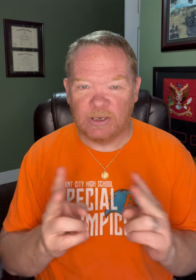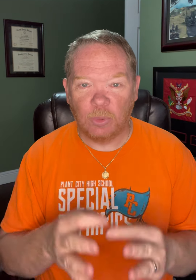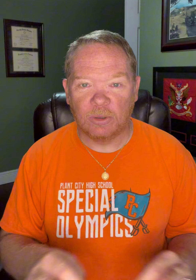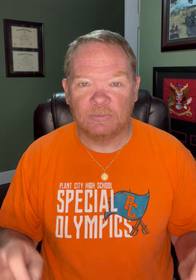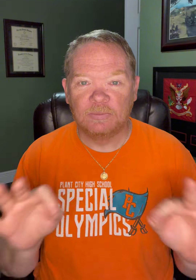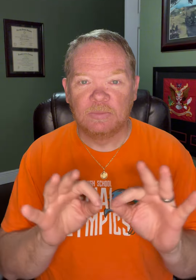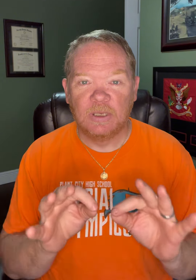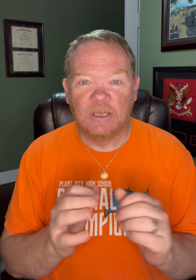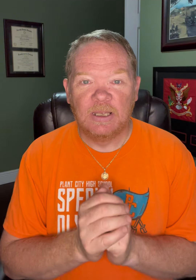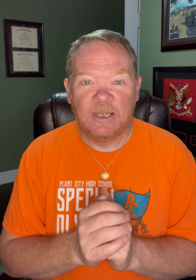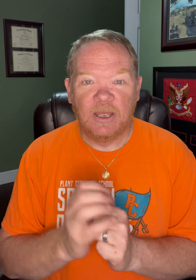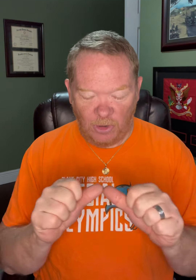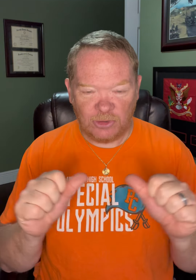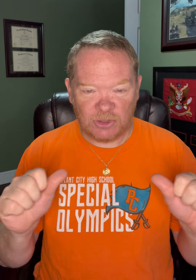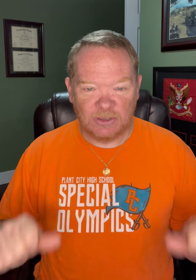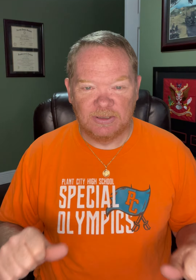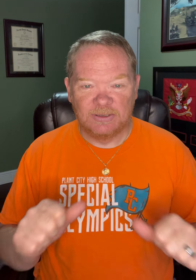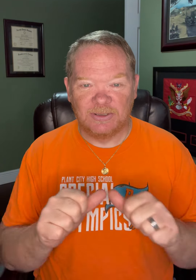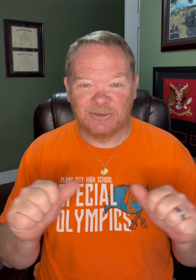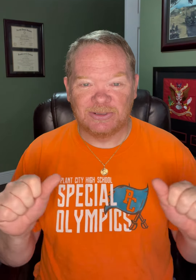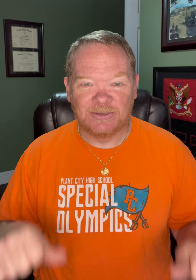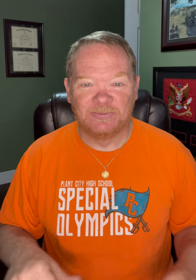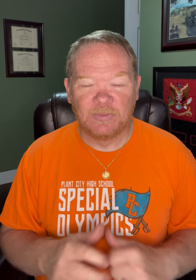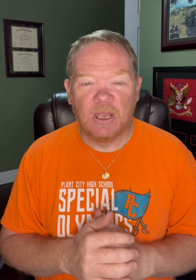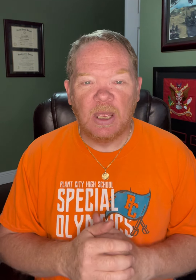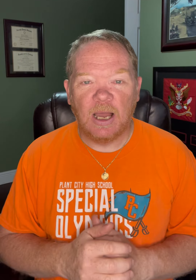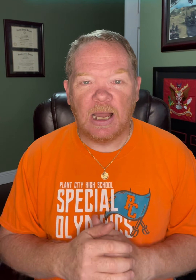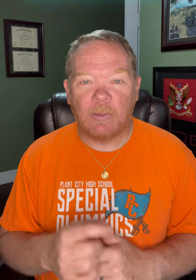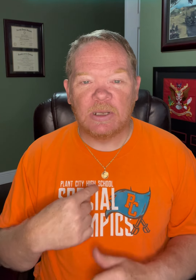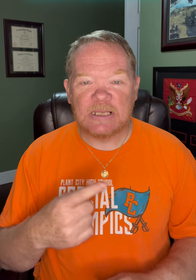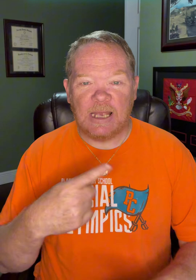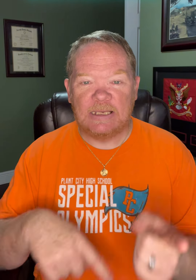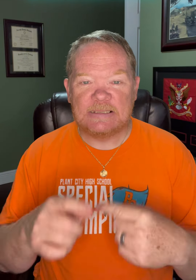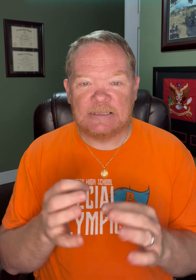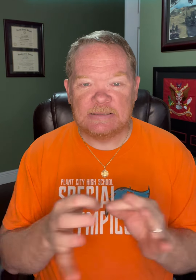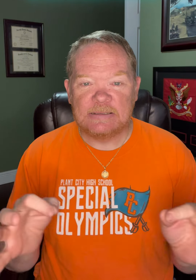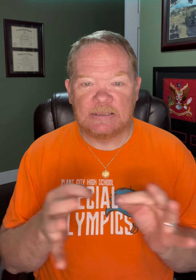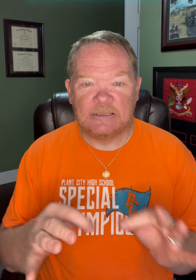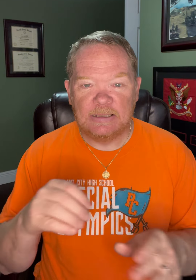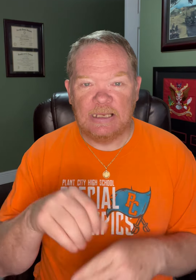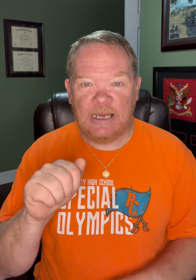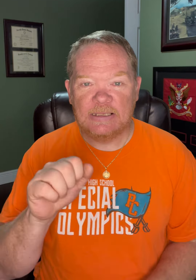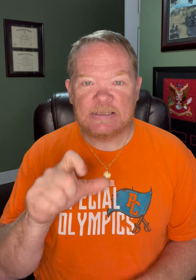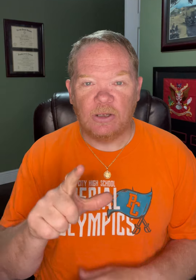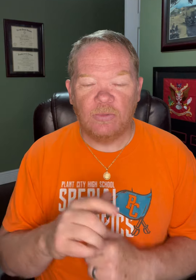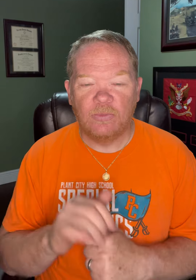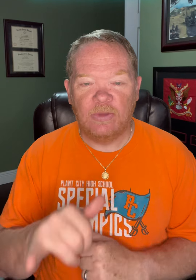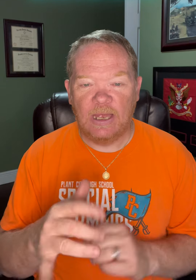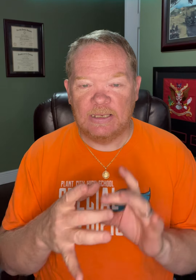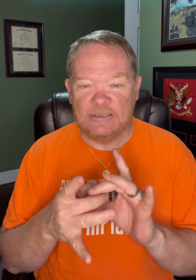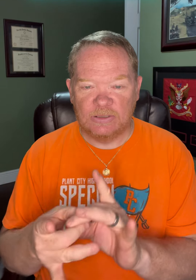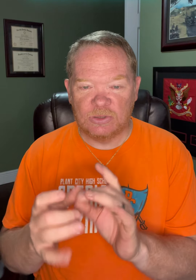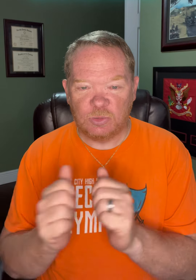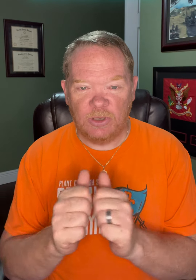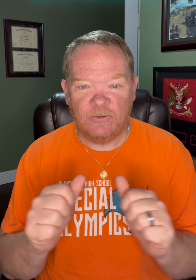important. Altar. I want to sign a sentence in ASL that deals with the